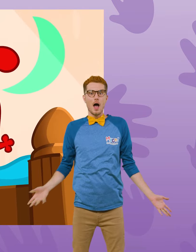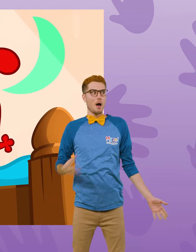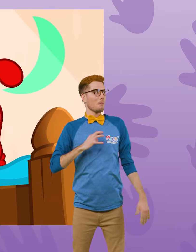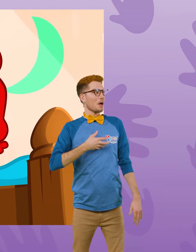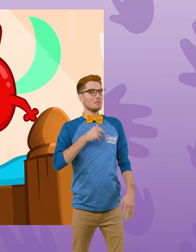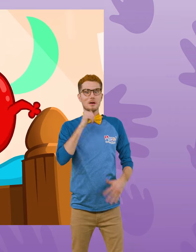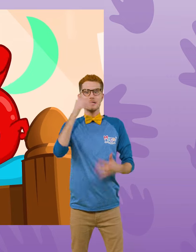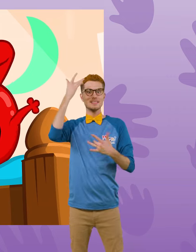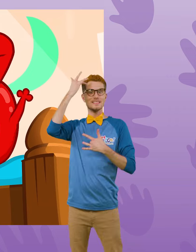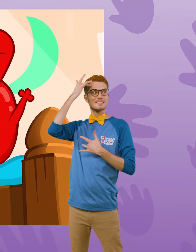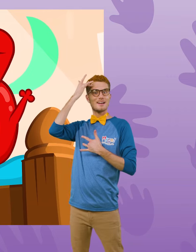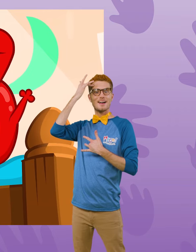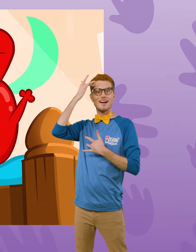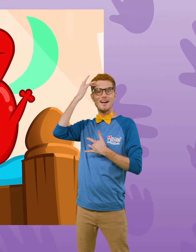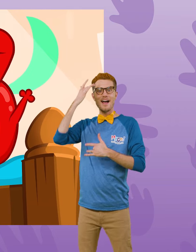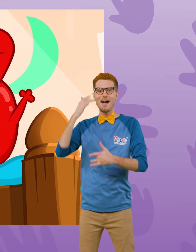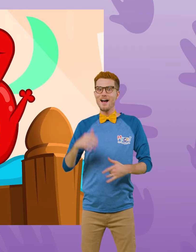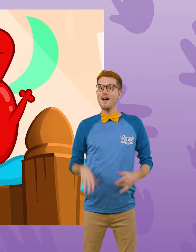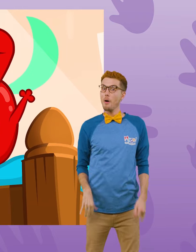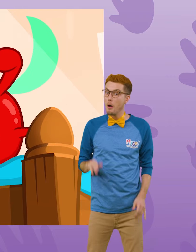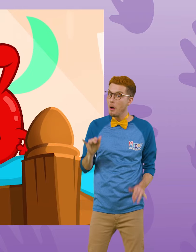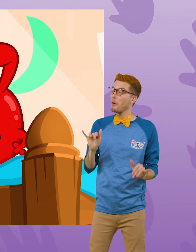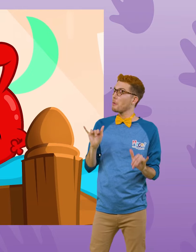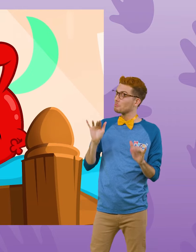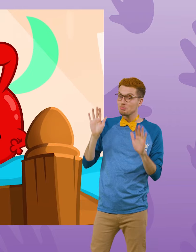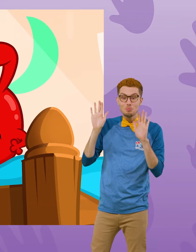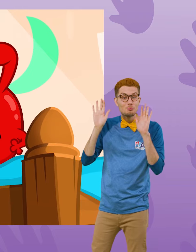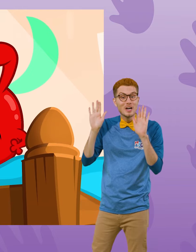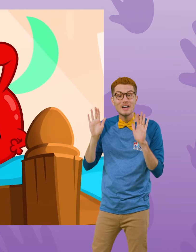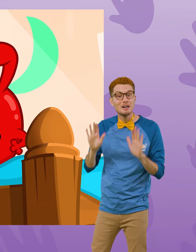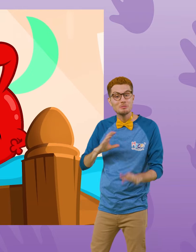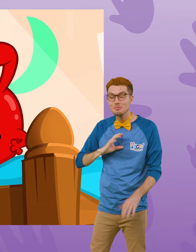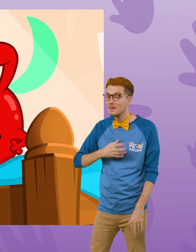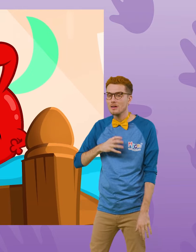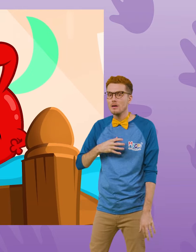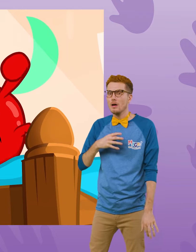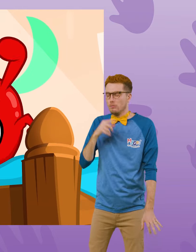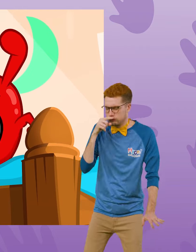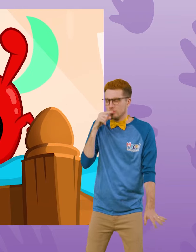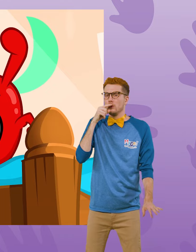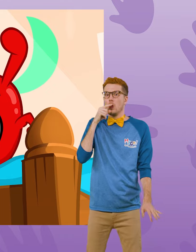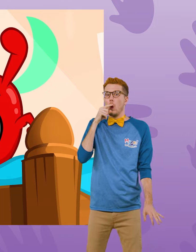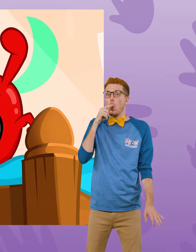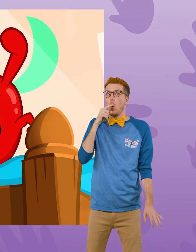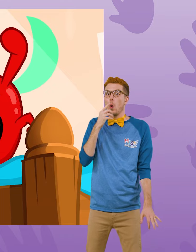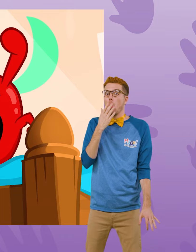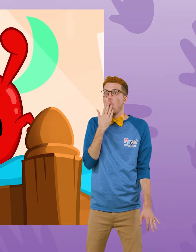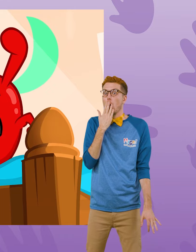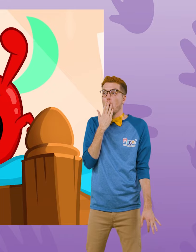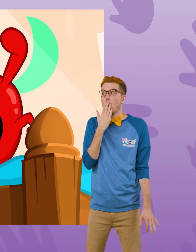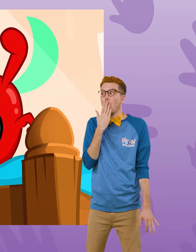Morphle, now I'm sick! That's great, Morphle. Achoo!